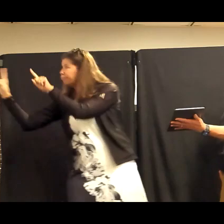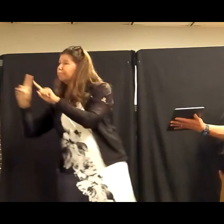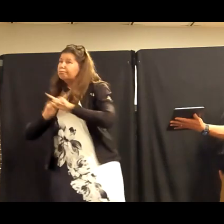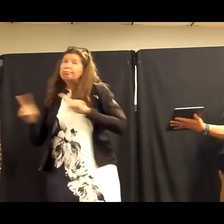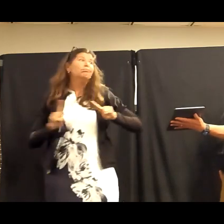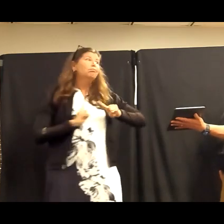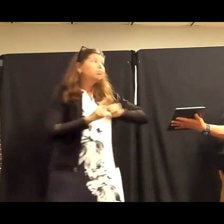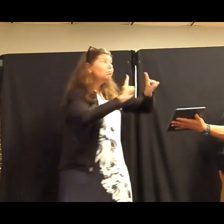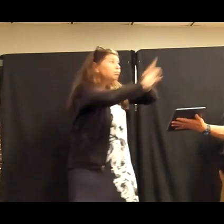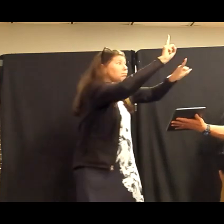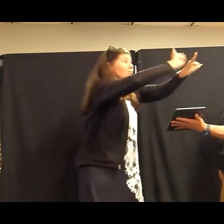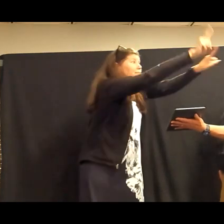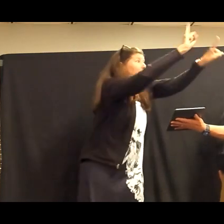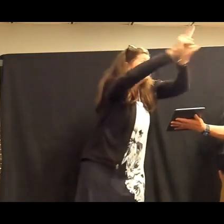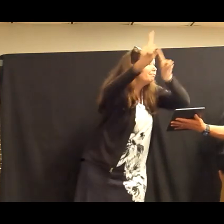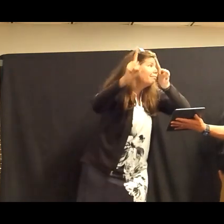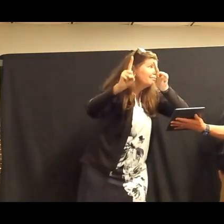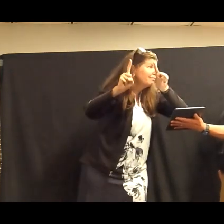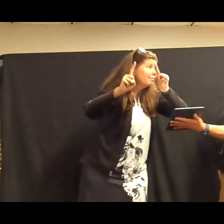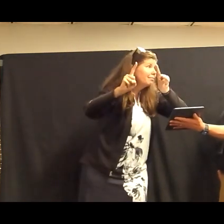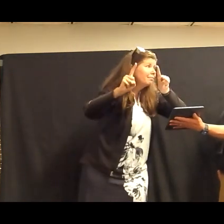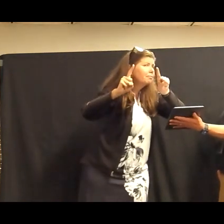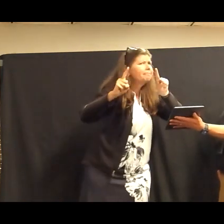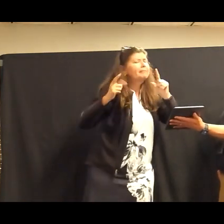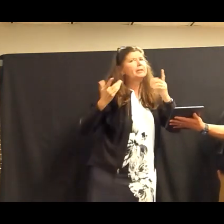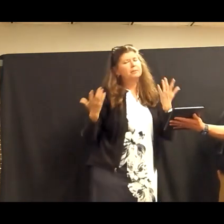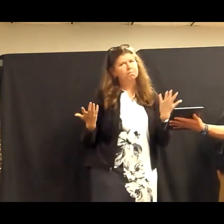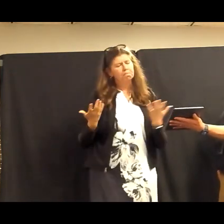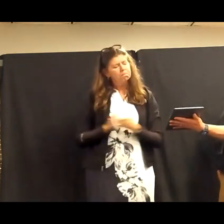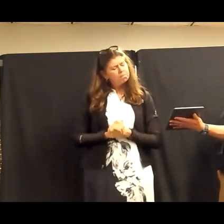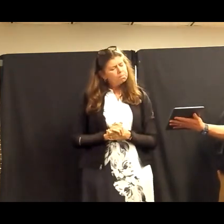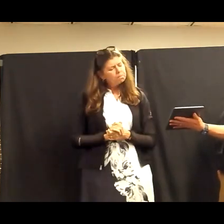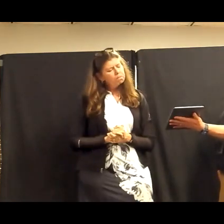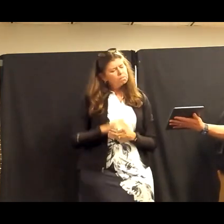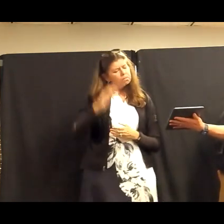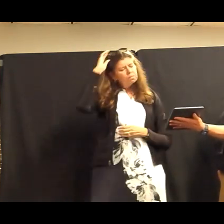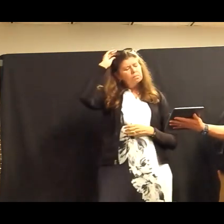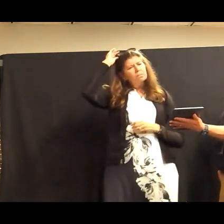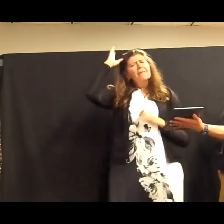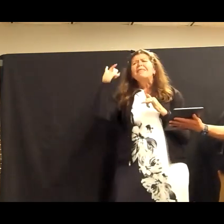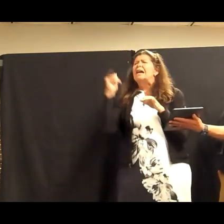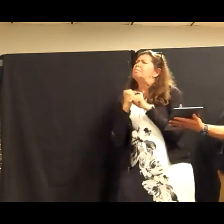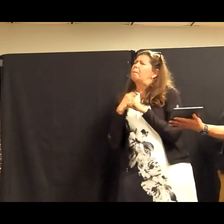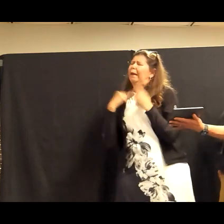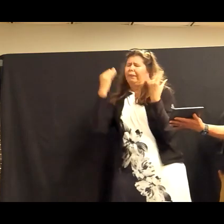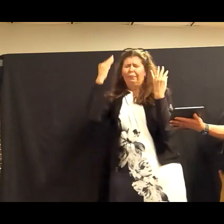But our sign language is so uniquely different.